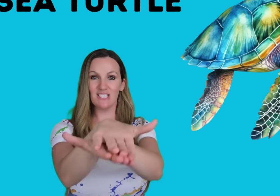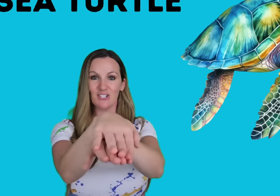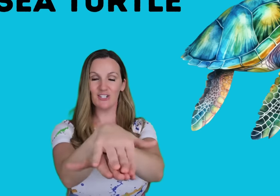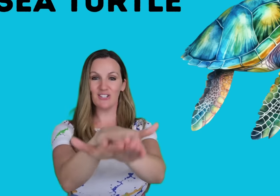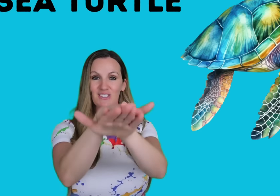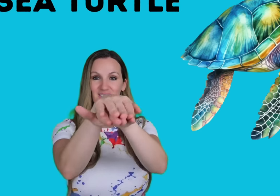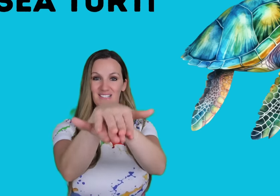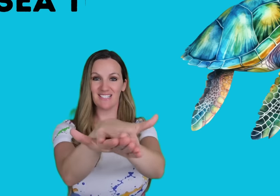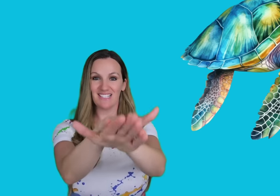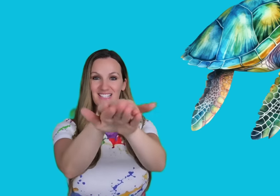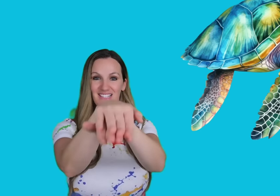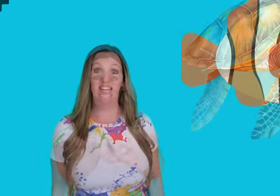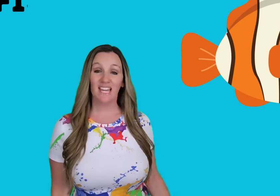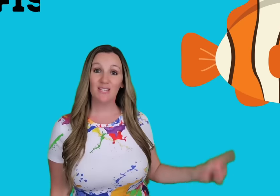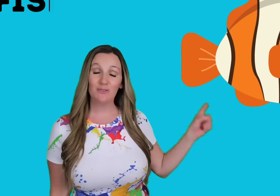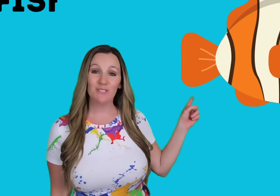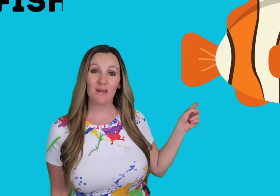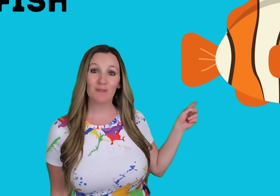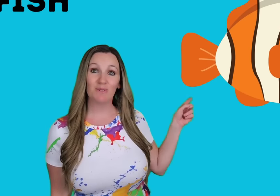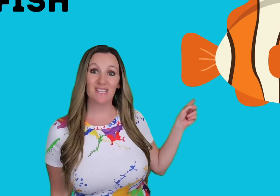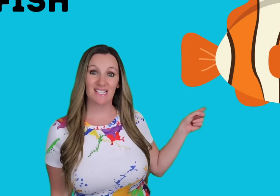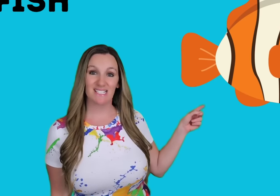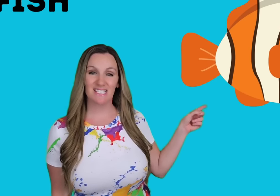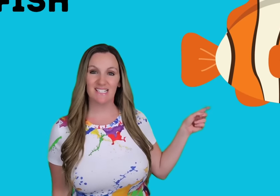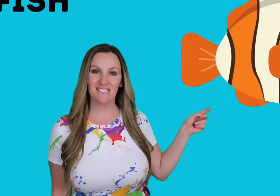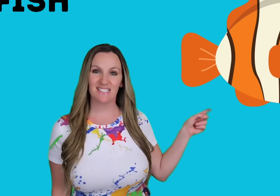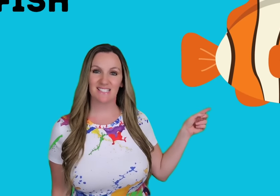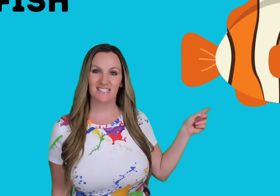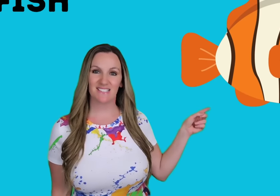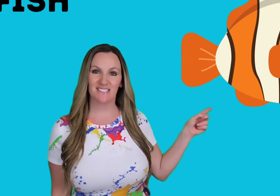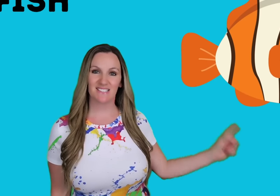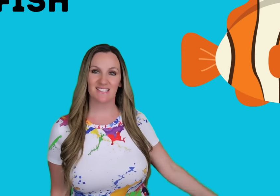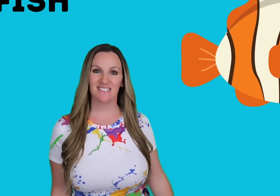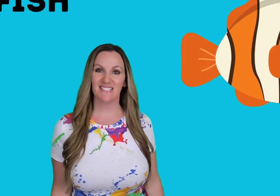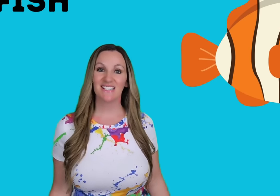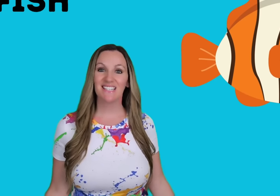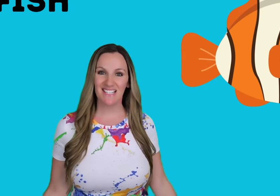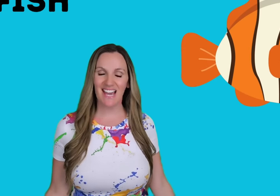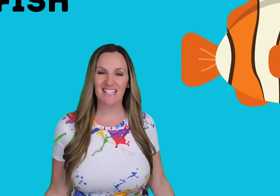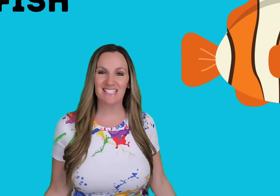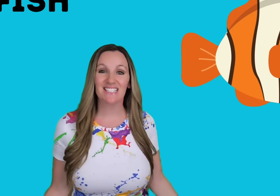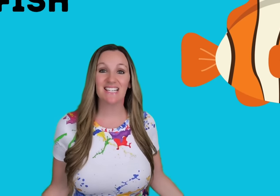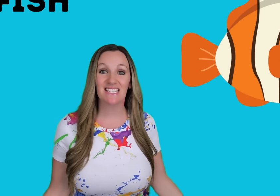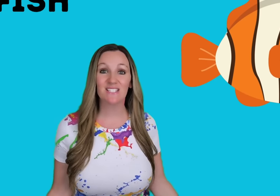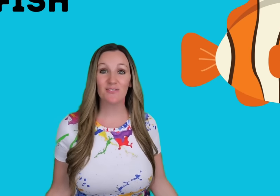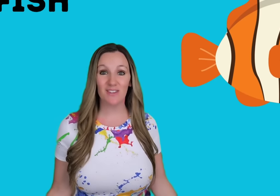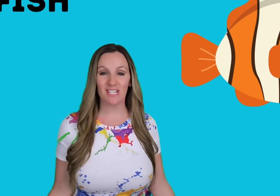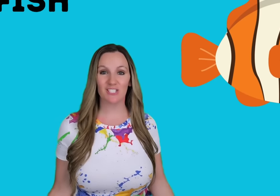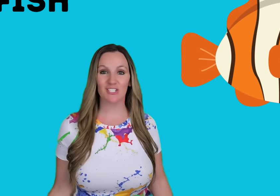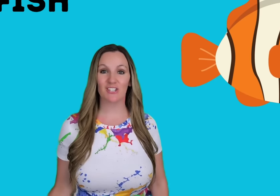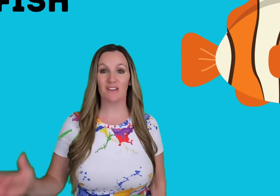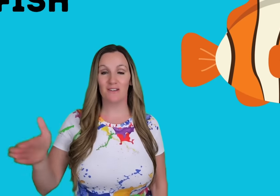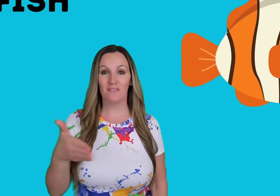turtle. Can you tell me what this is? Yes, it's a fish.